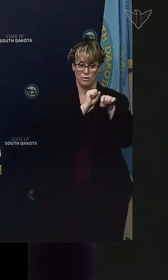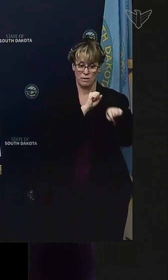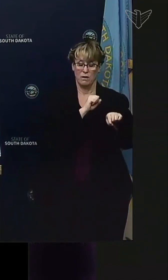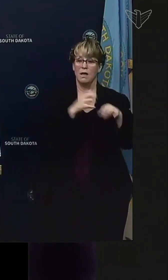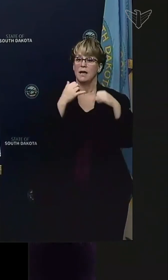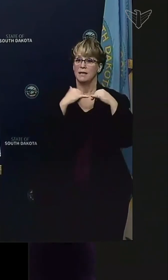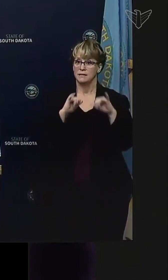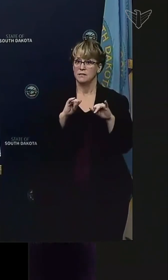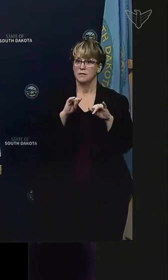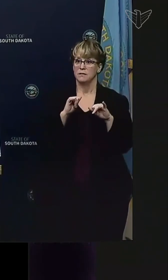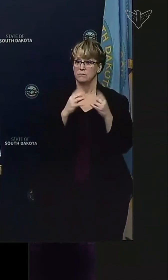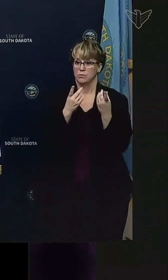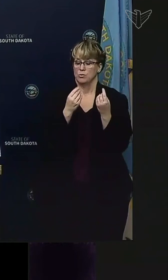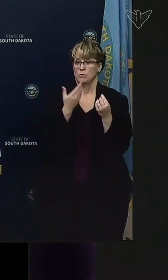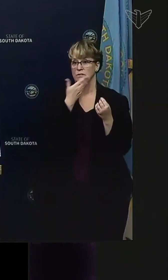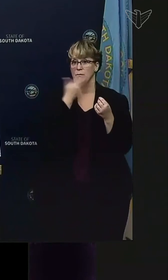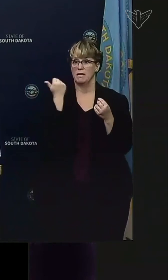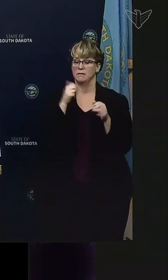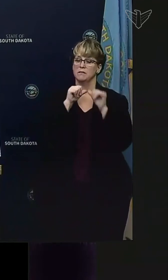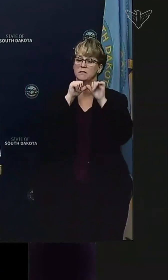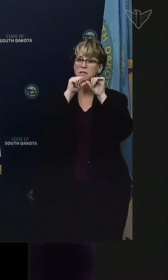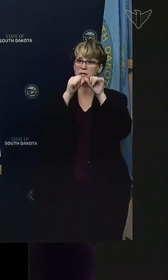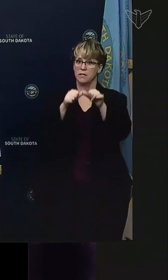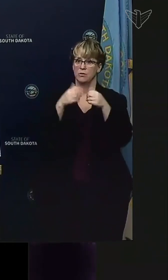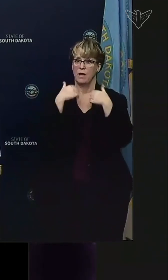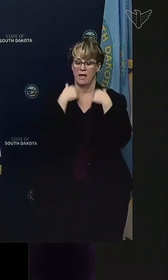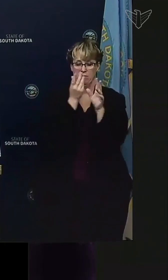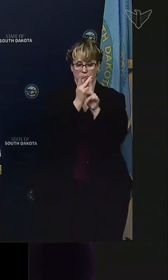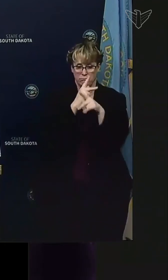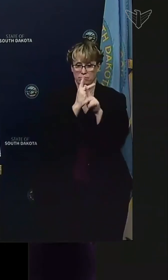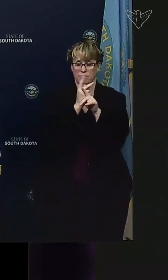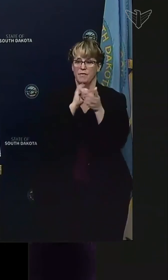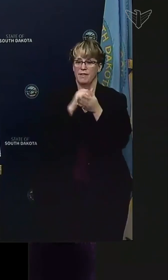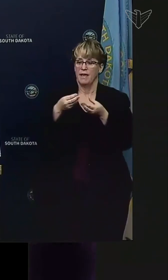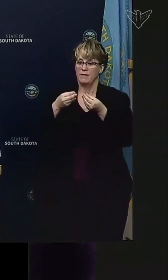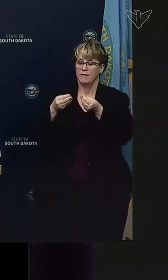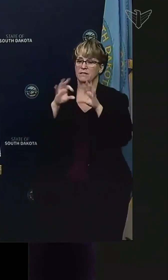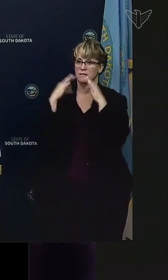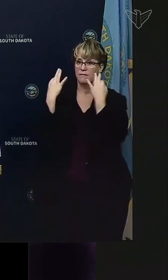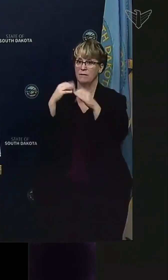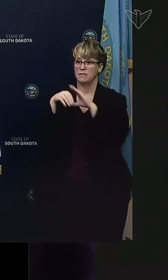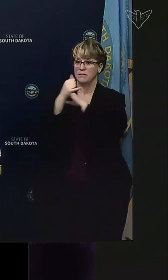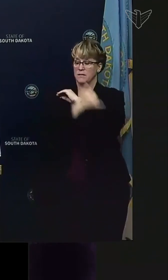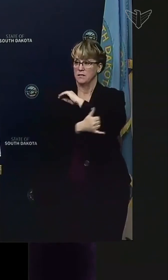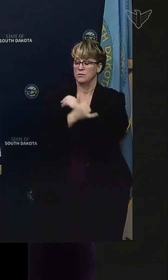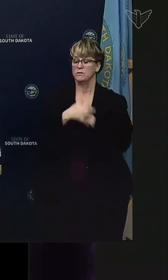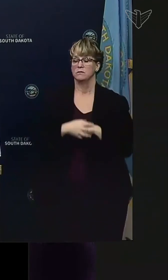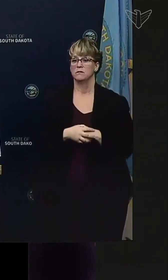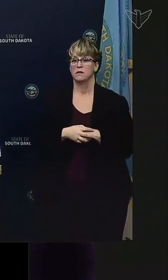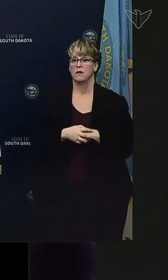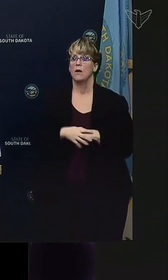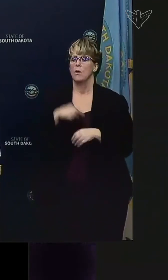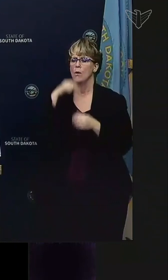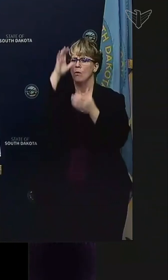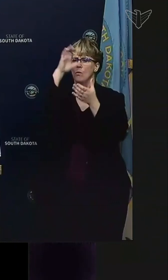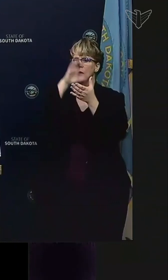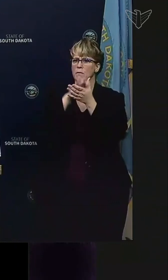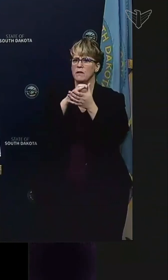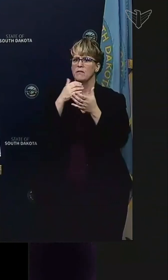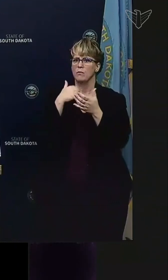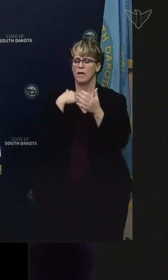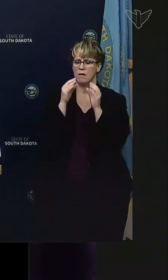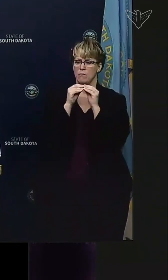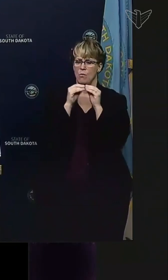that it's still doing what it does best, and that's continue to put out product that feeds our families in this country. We do believe at this time we do have